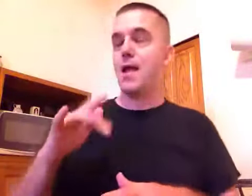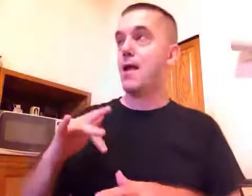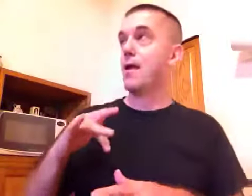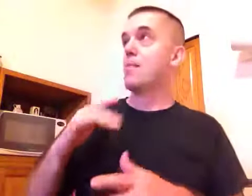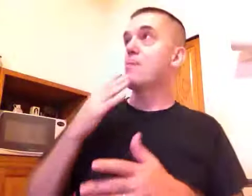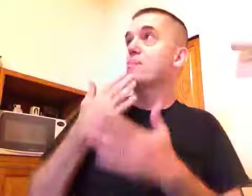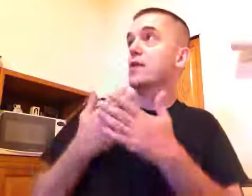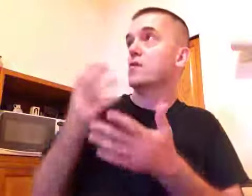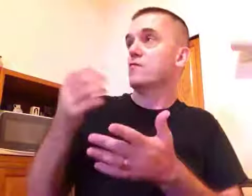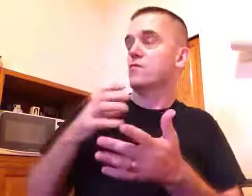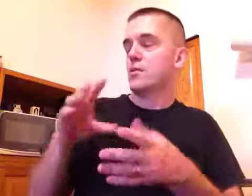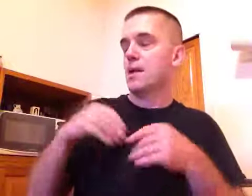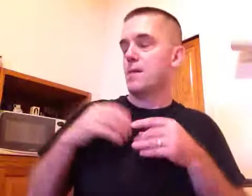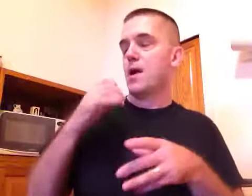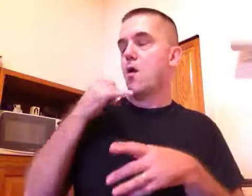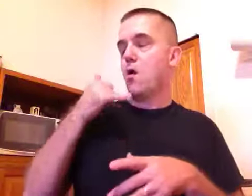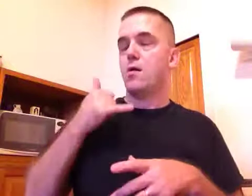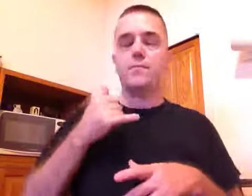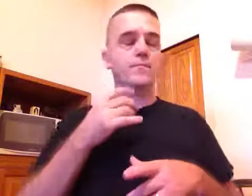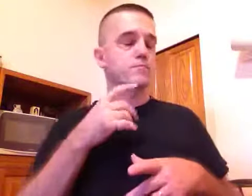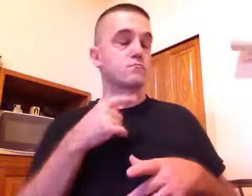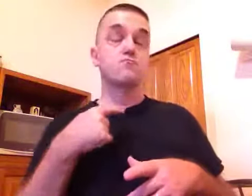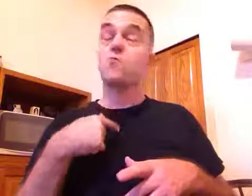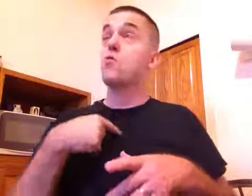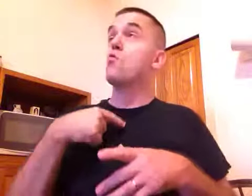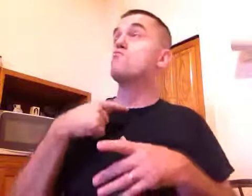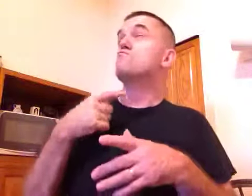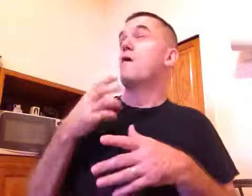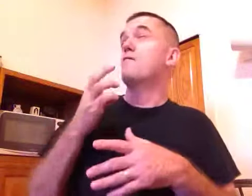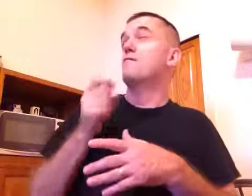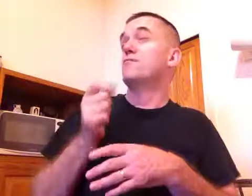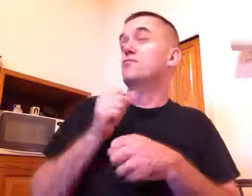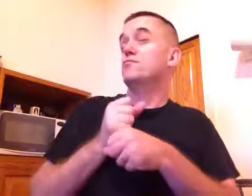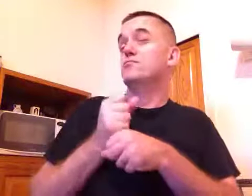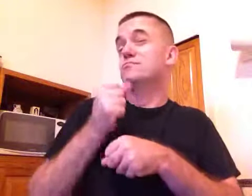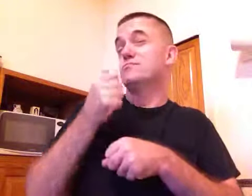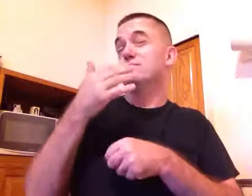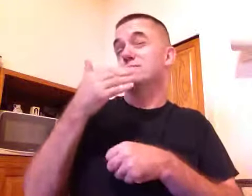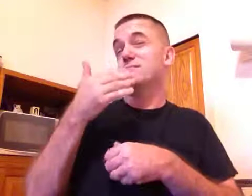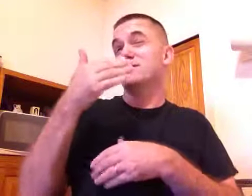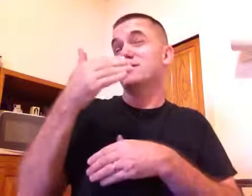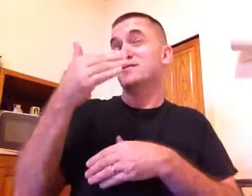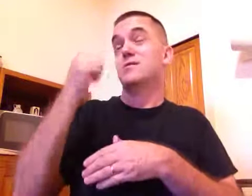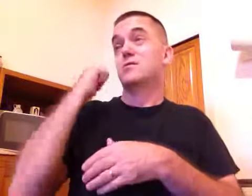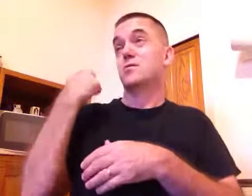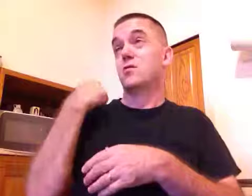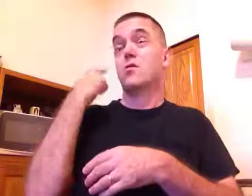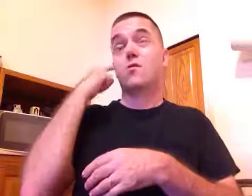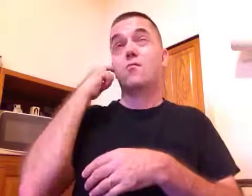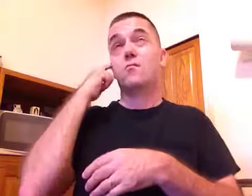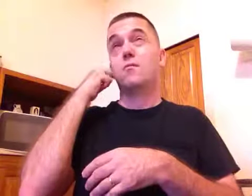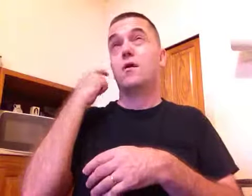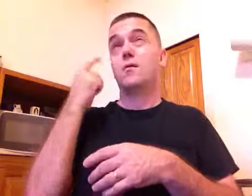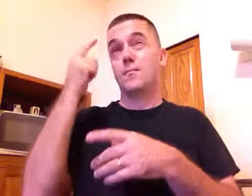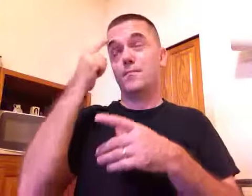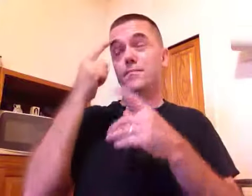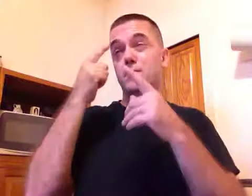baby steps about a year ago and finished FPU, my wife and I, at our local church in November. And we